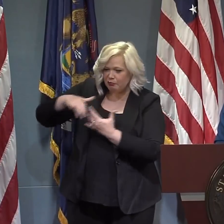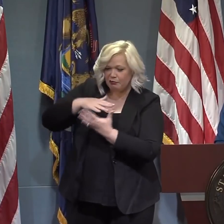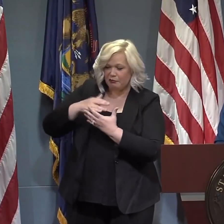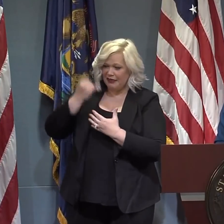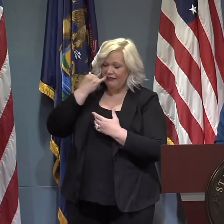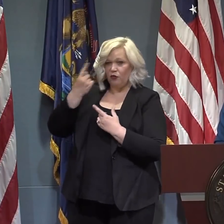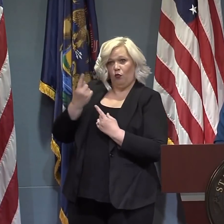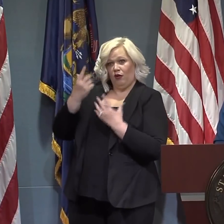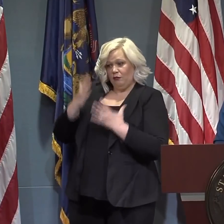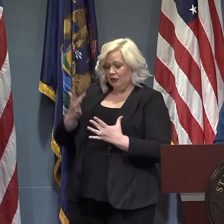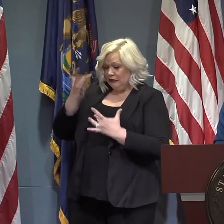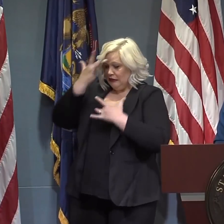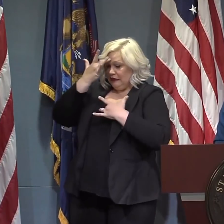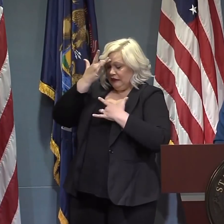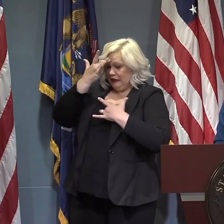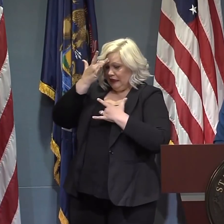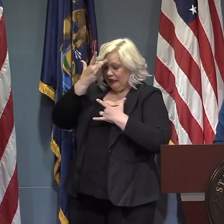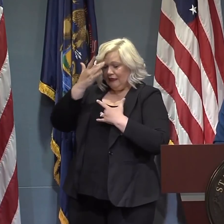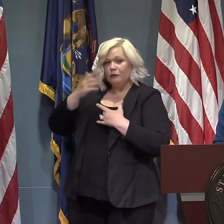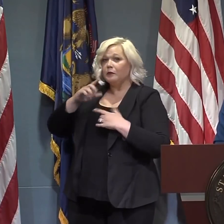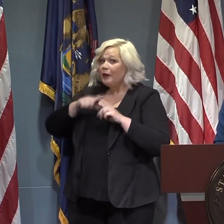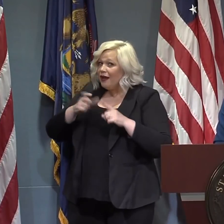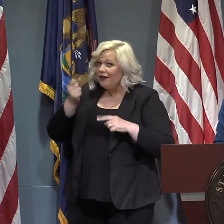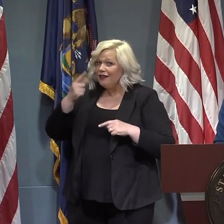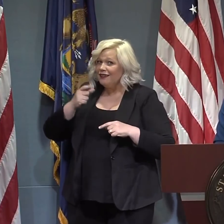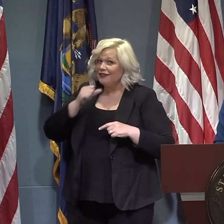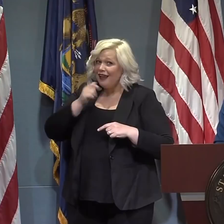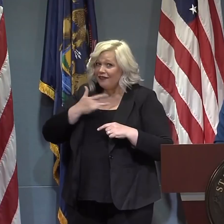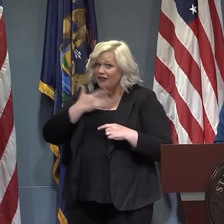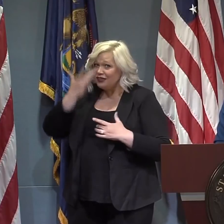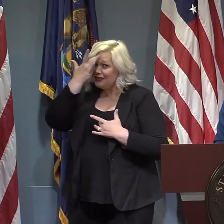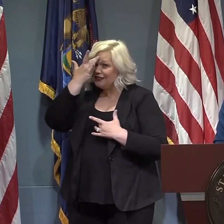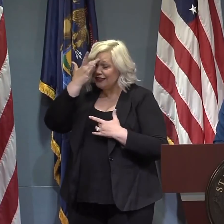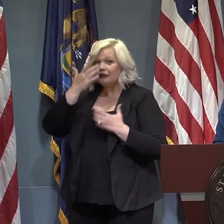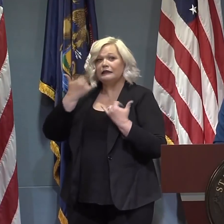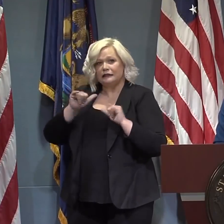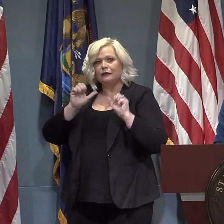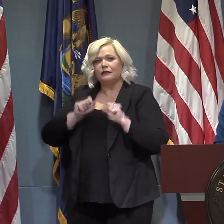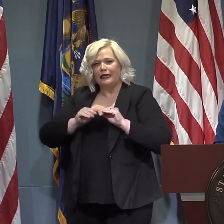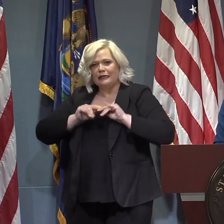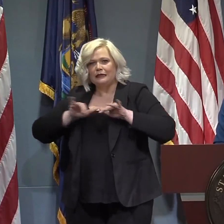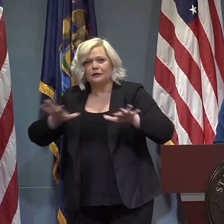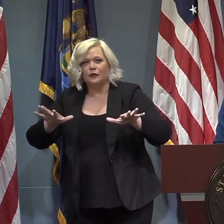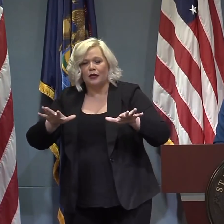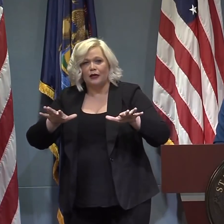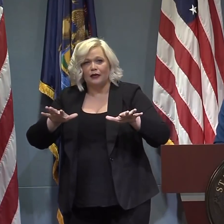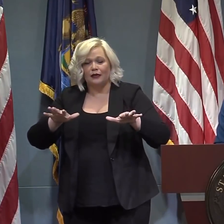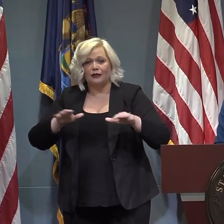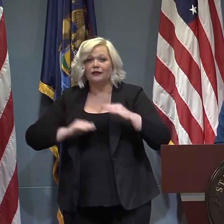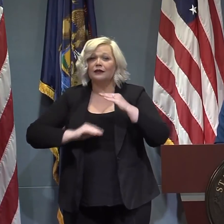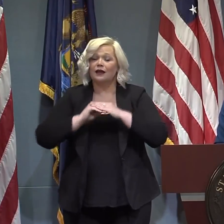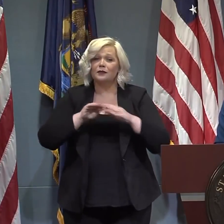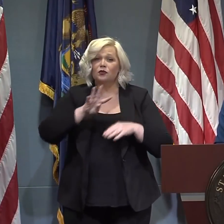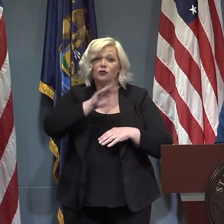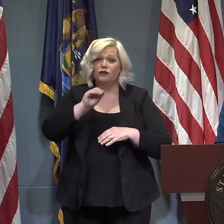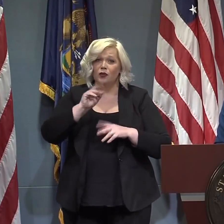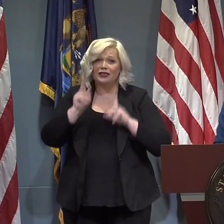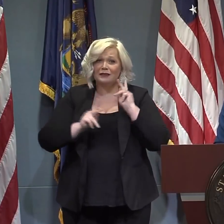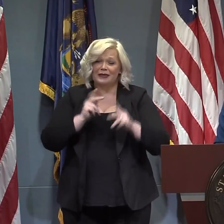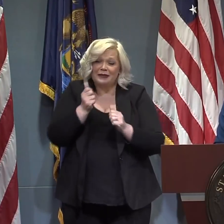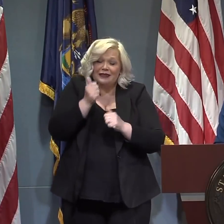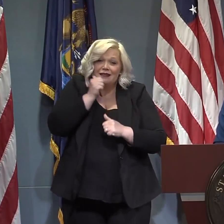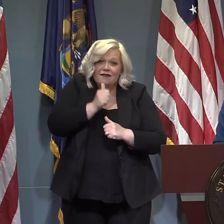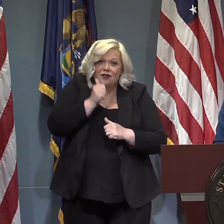who's carrying this could infect all the people around them, up to 40 people a day, and in turn thousands